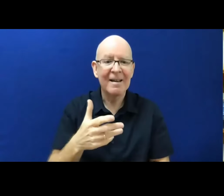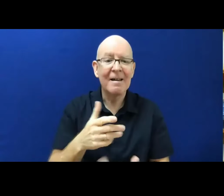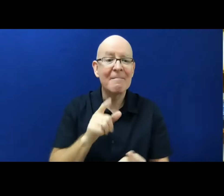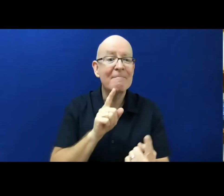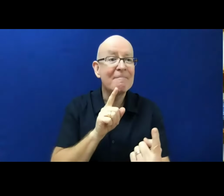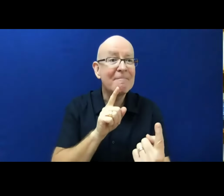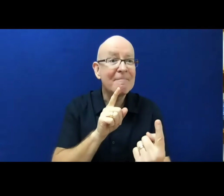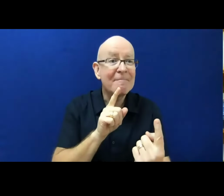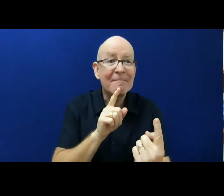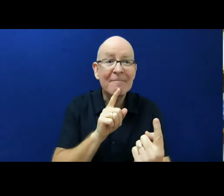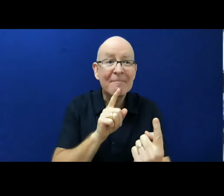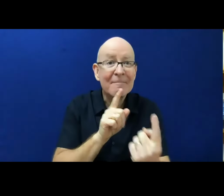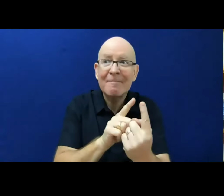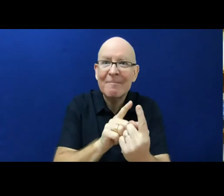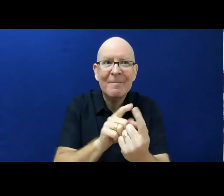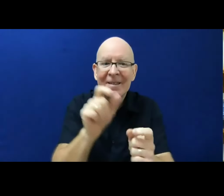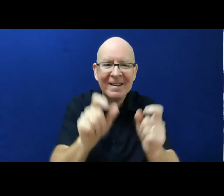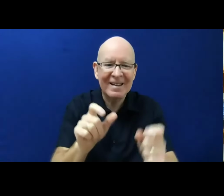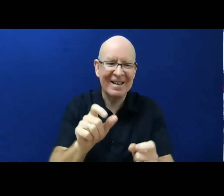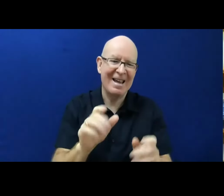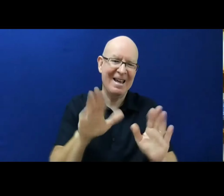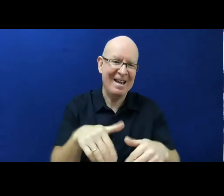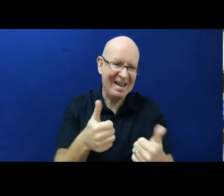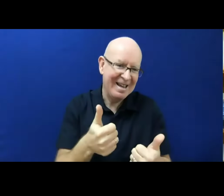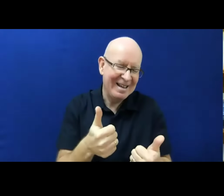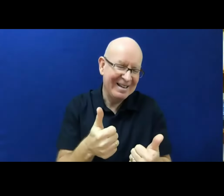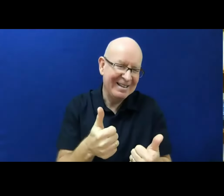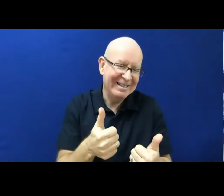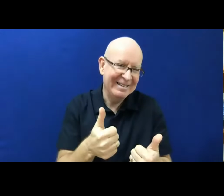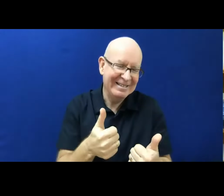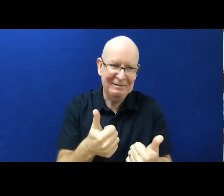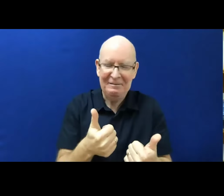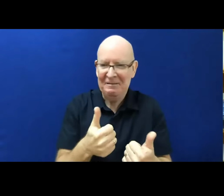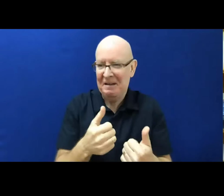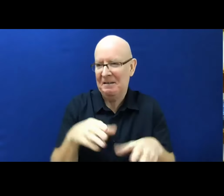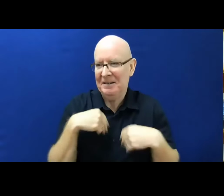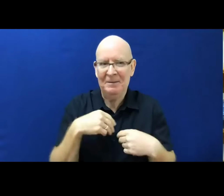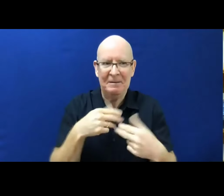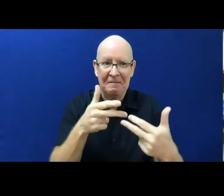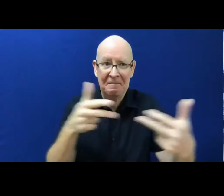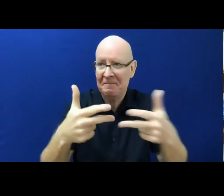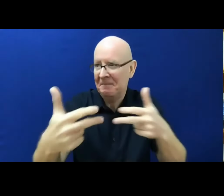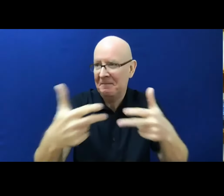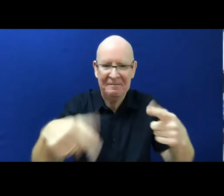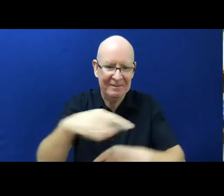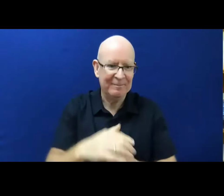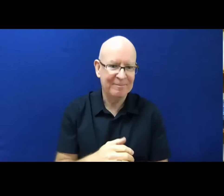physically in a room, because we will miss the magic in the room, which is created when people come